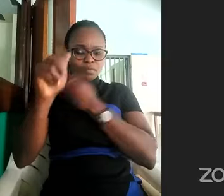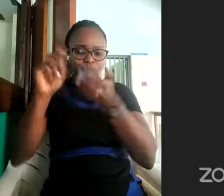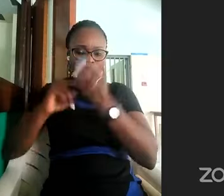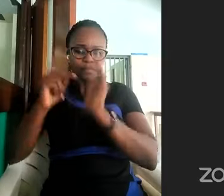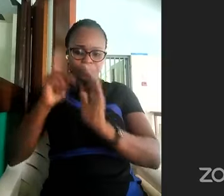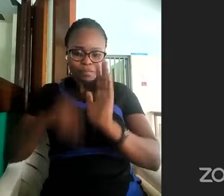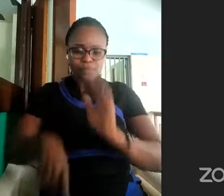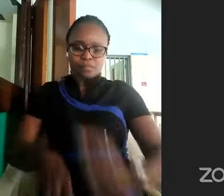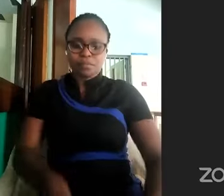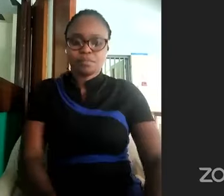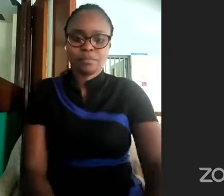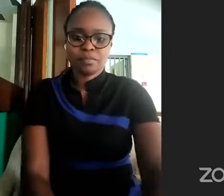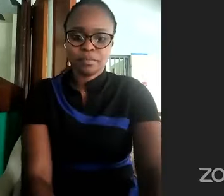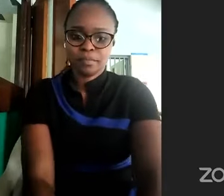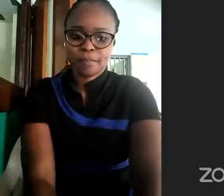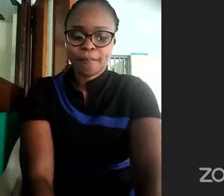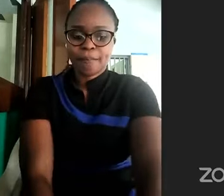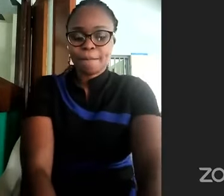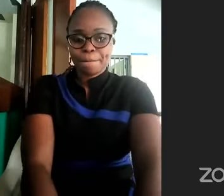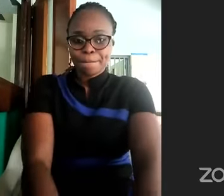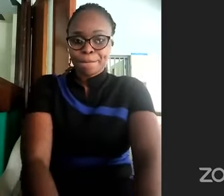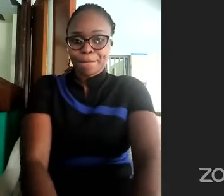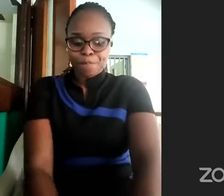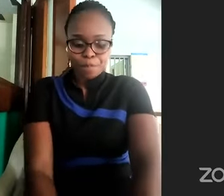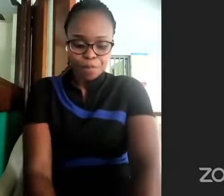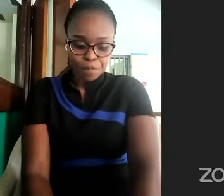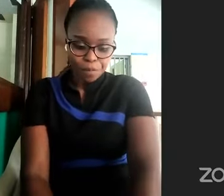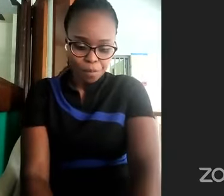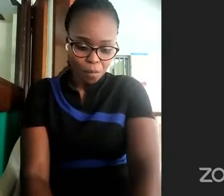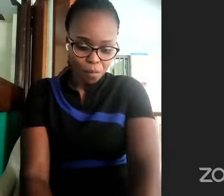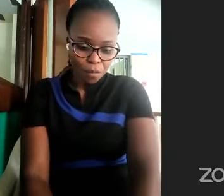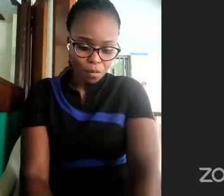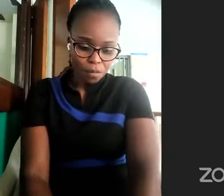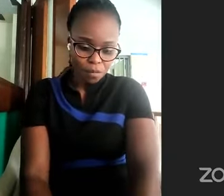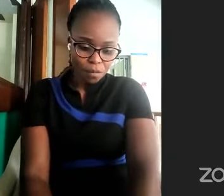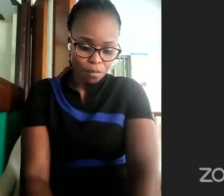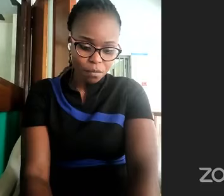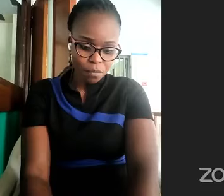IPOA means and what really is the work of IPOA and other relevant